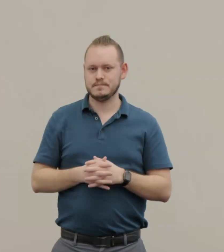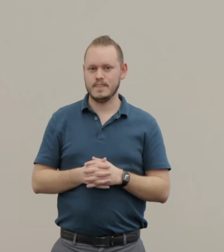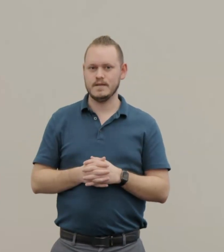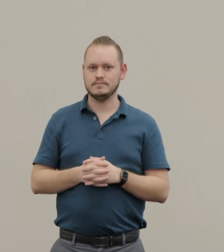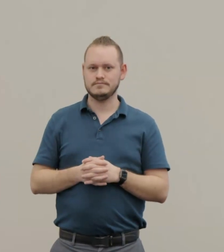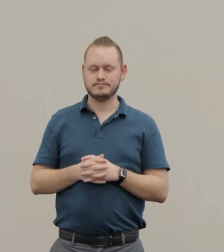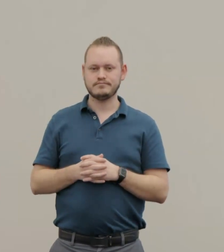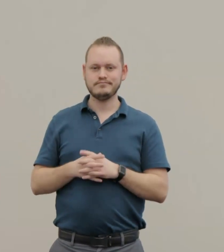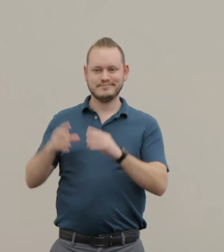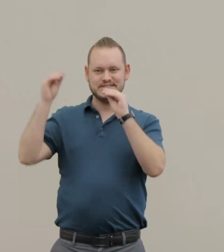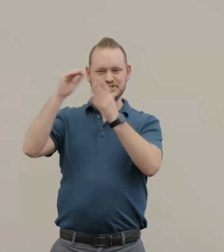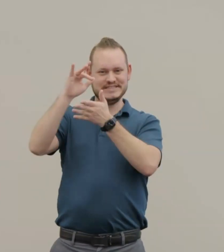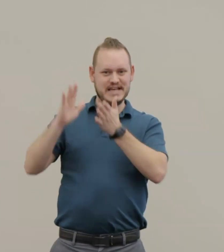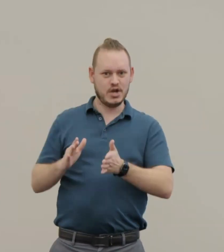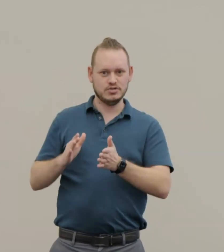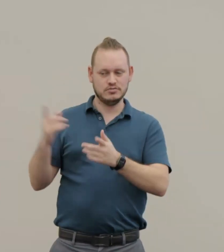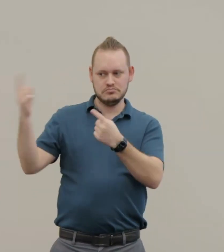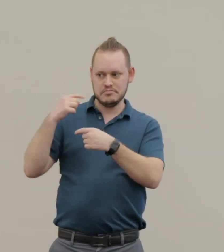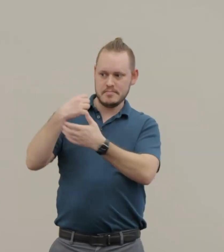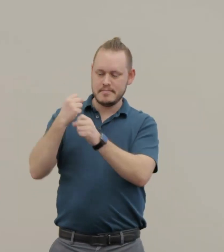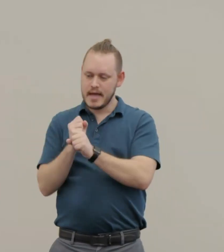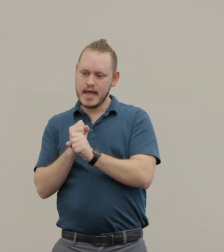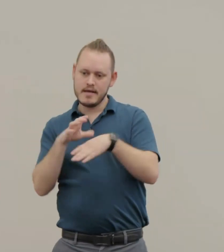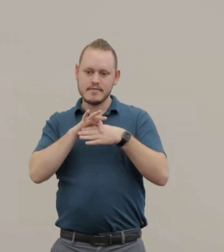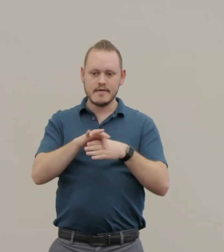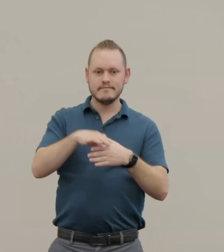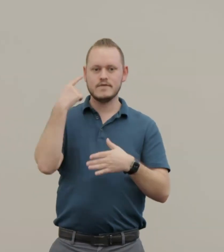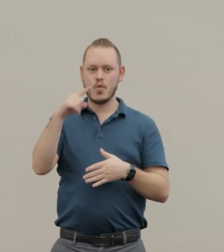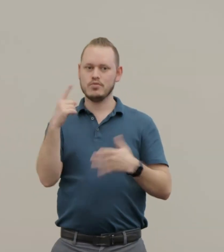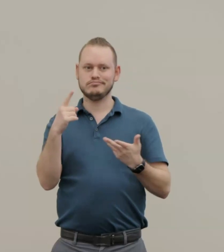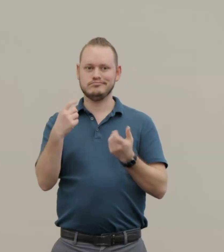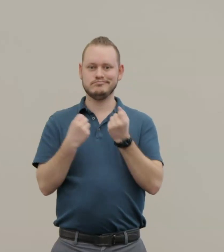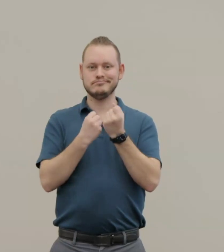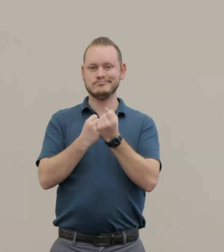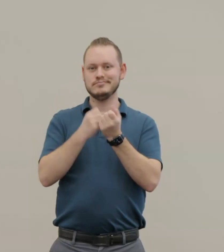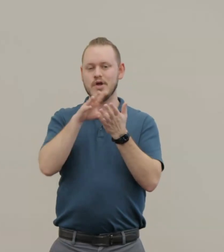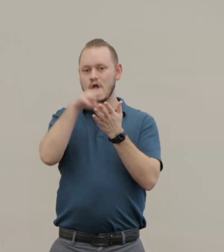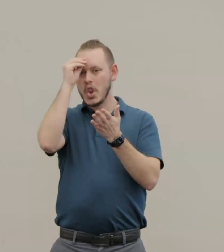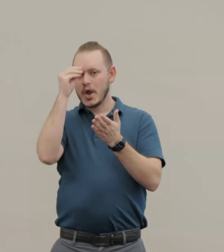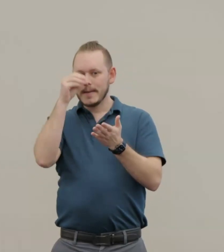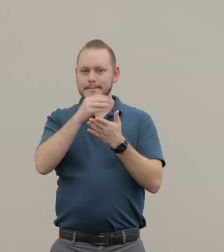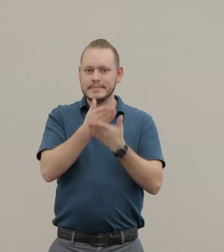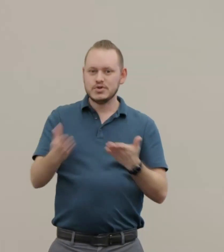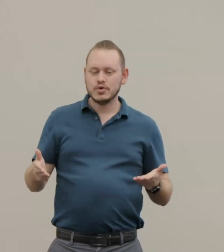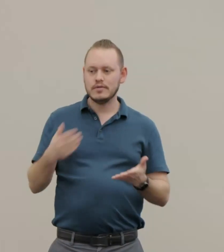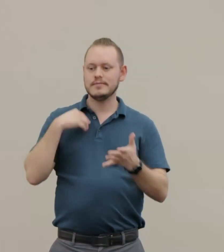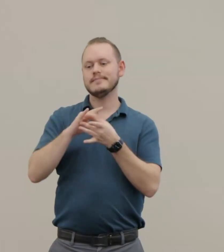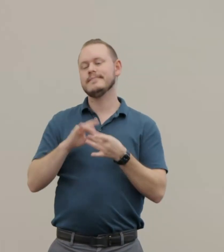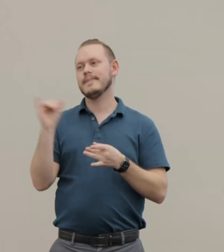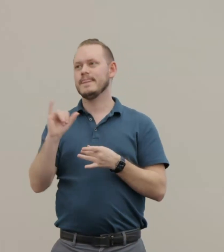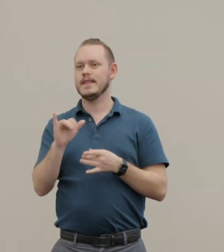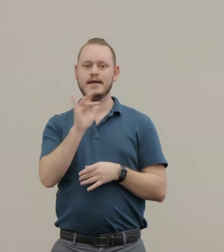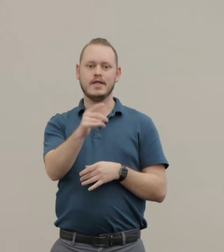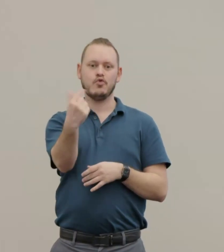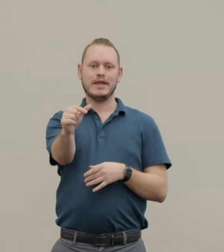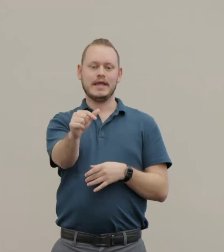instructional designers would come and make this content for like supplemental learning material. And they would say something like, click